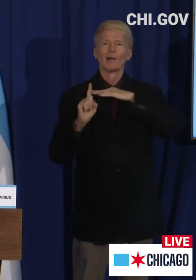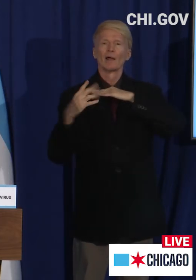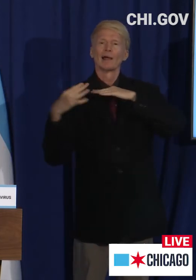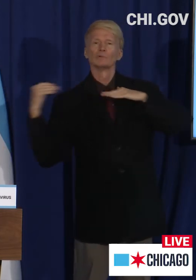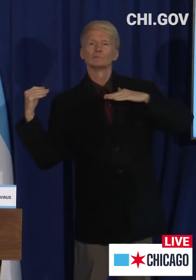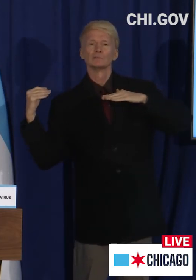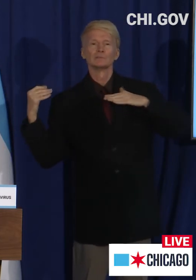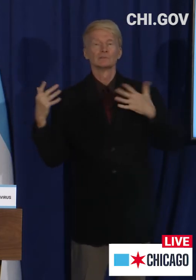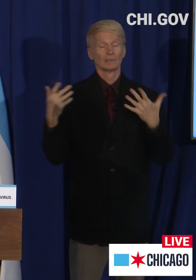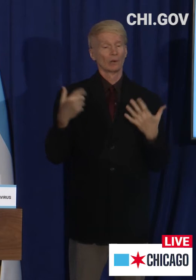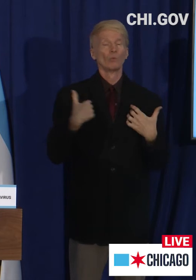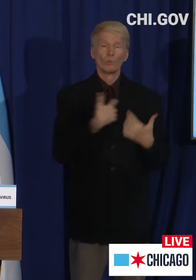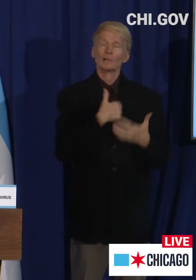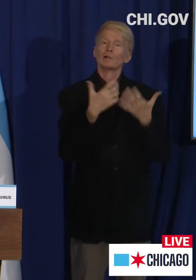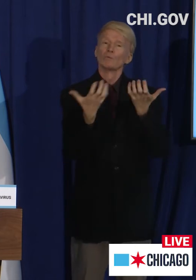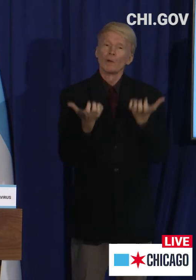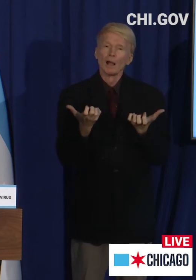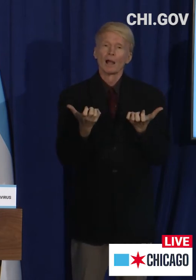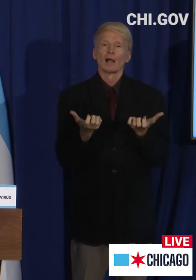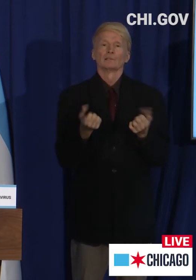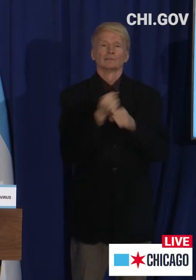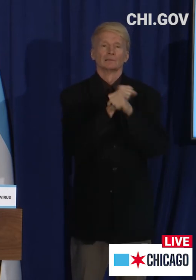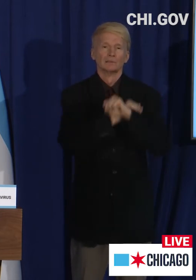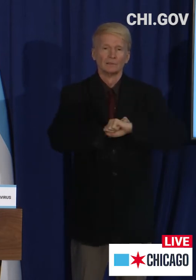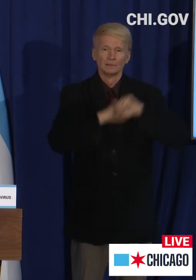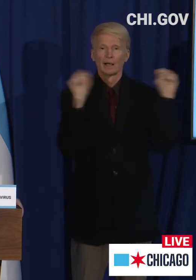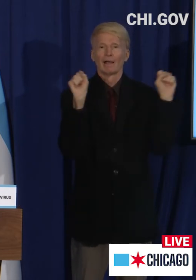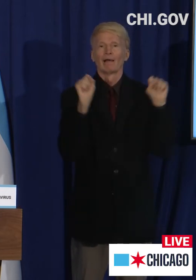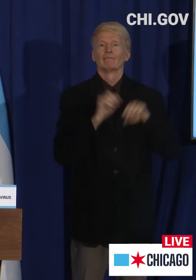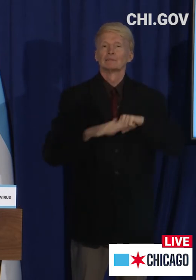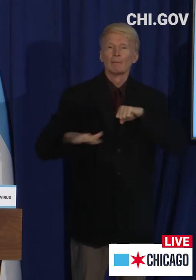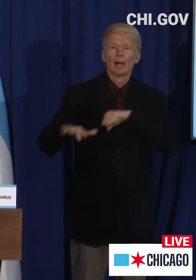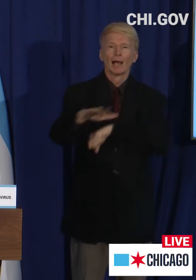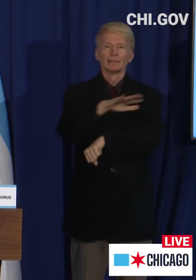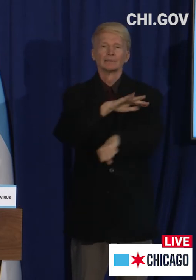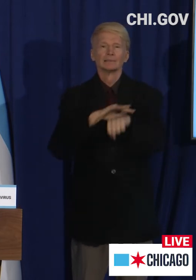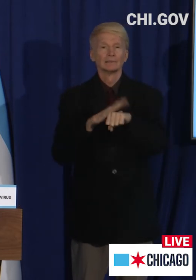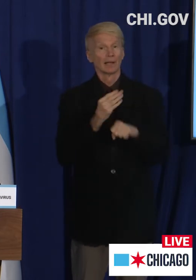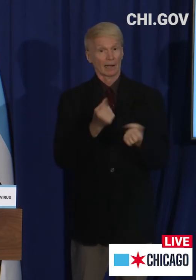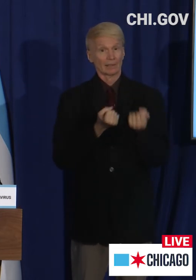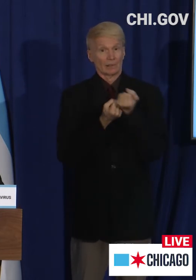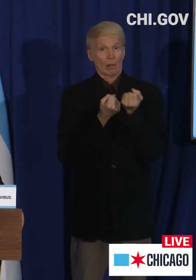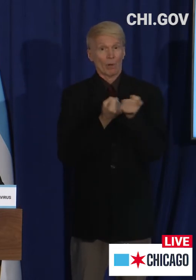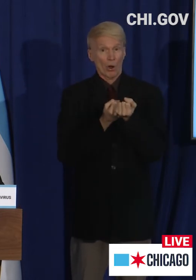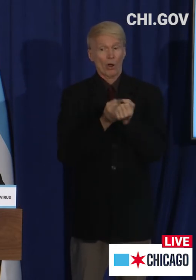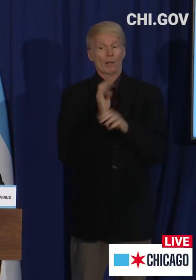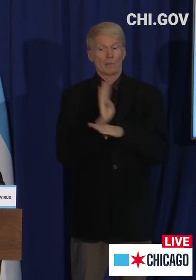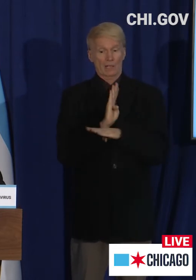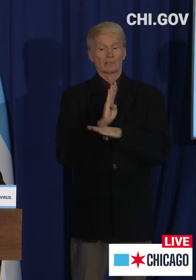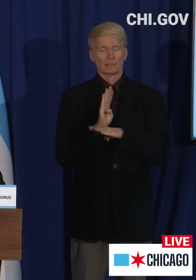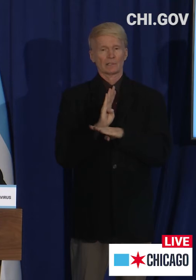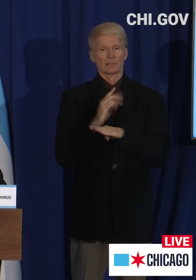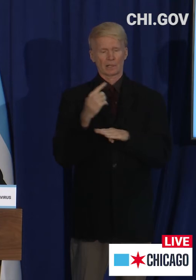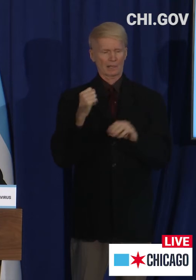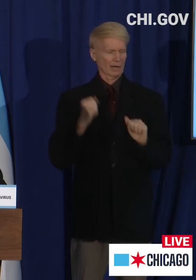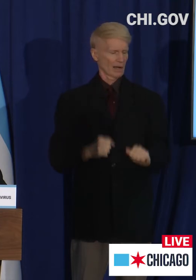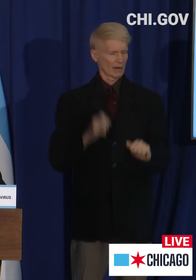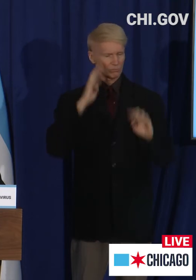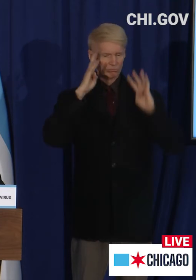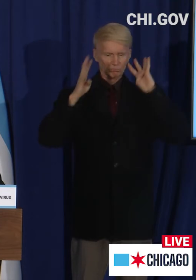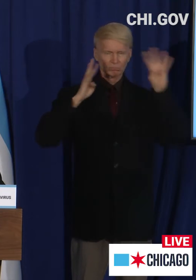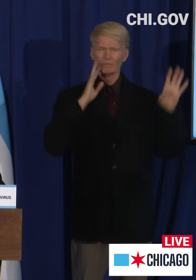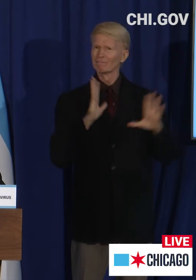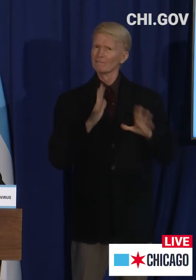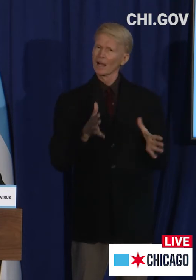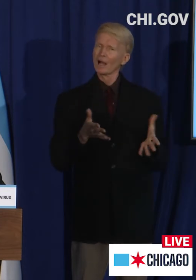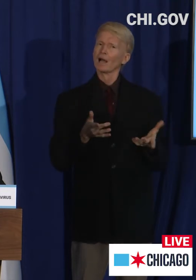spaces to be as safe as they can be, and we want to really be able to support businesses doing creative things. The last thing I would just